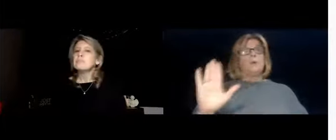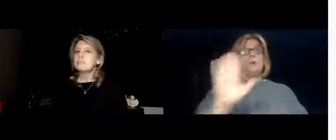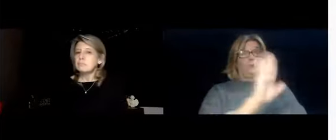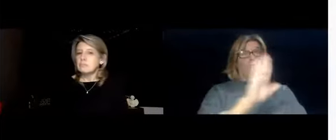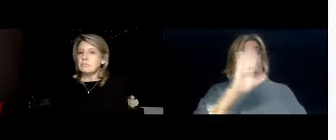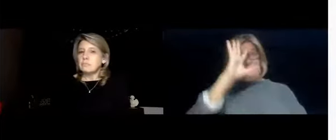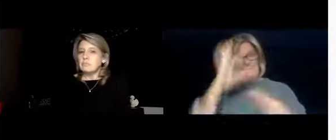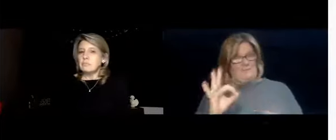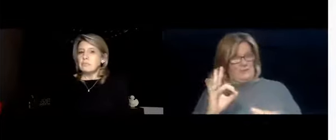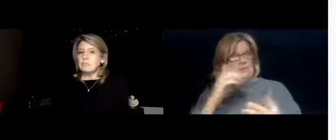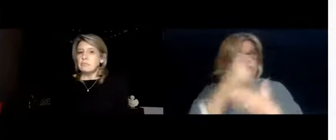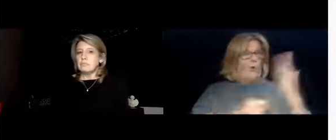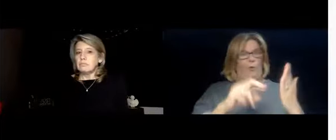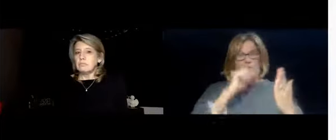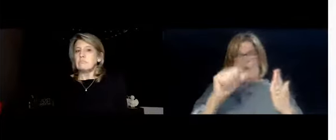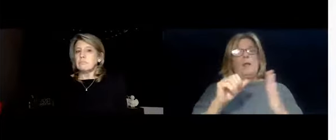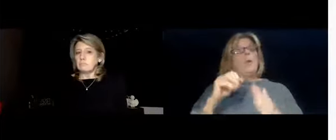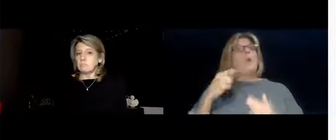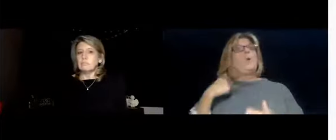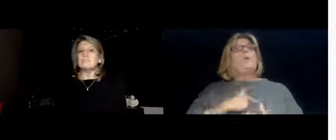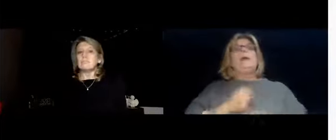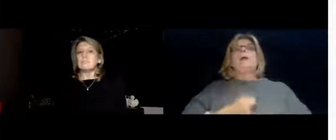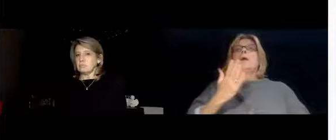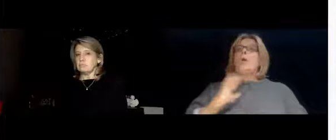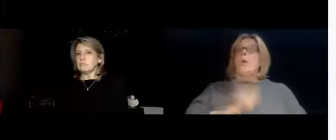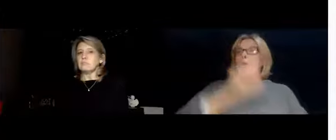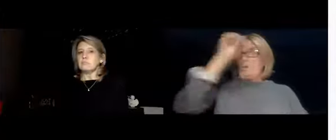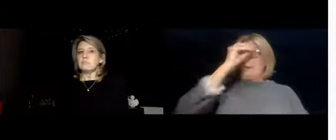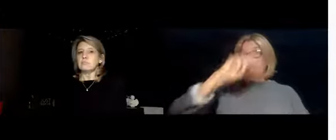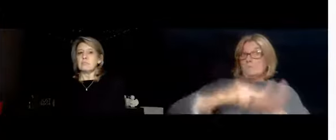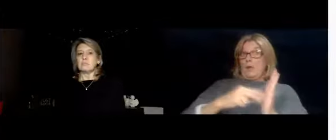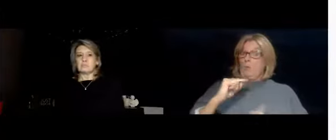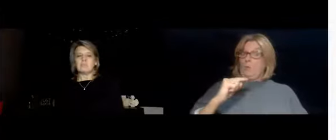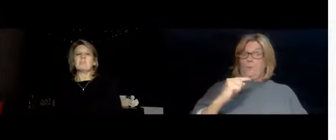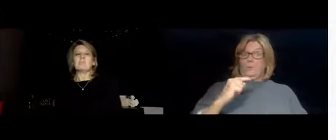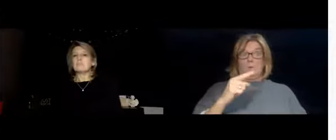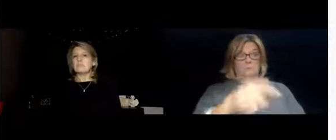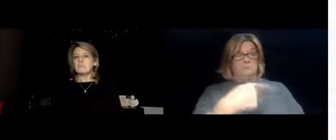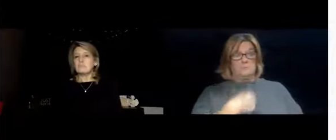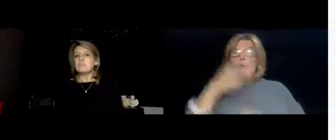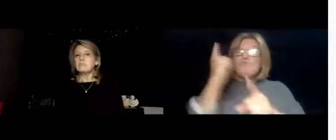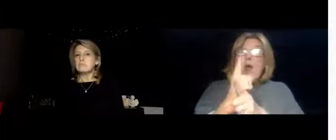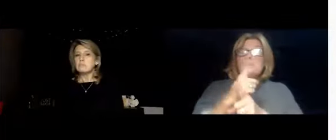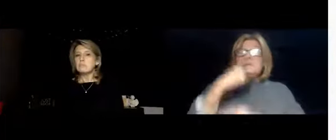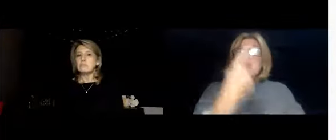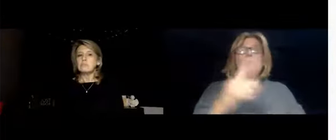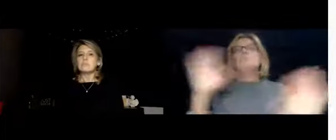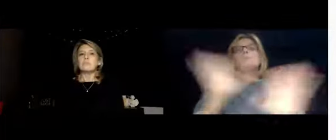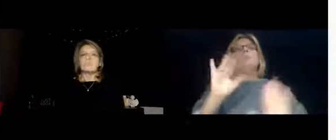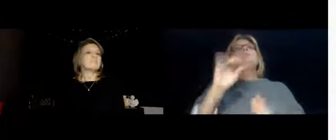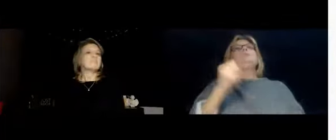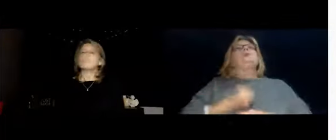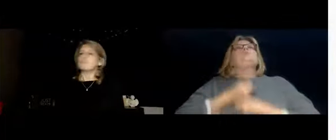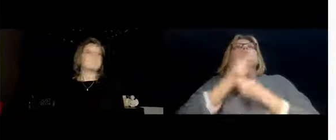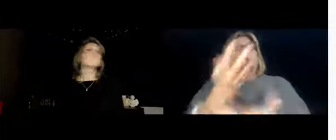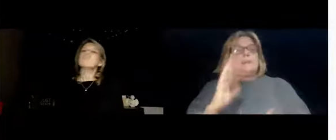should charge that for those services? I know interpreters who's watching, this is your decision. We're just